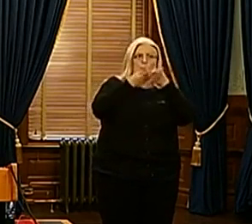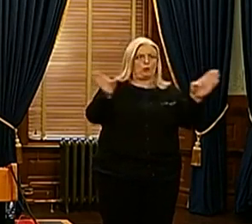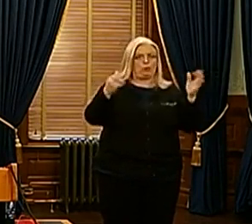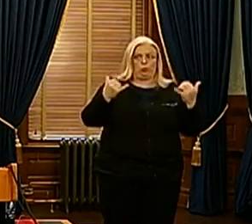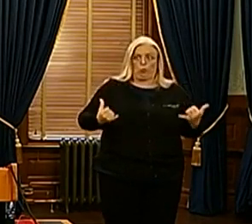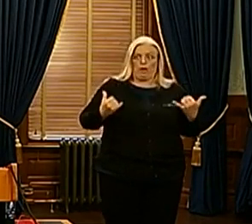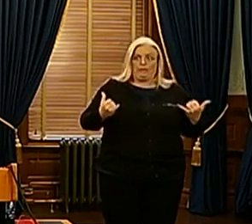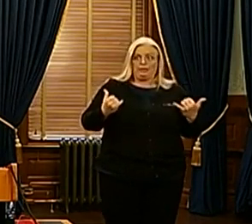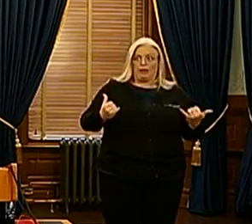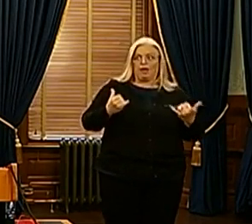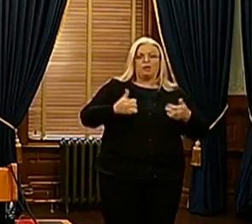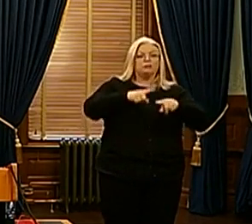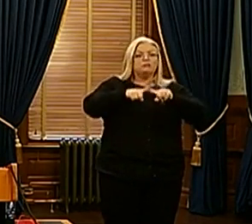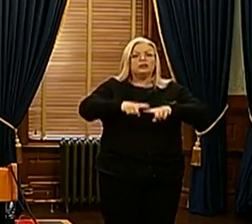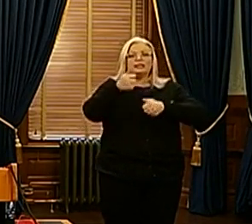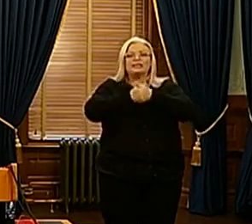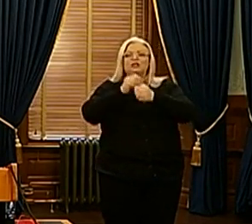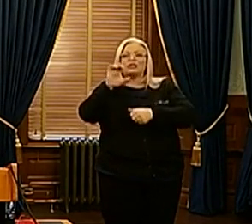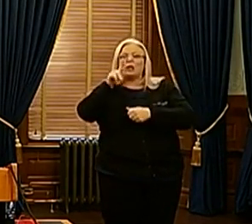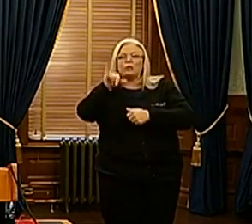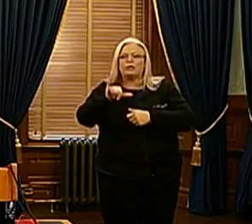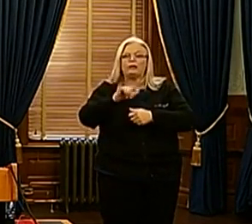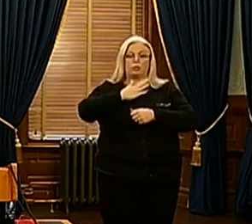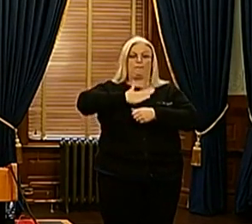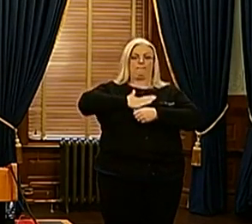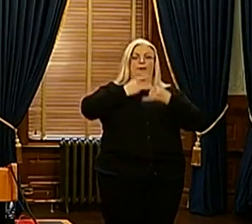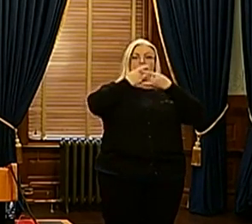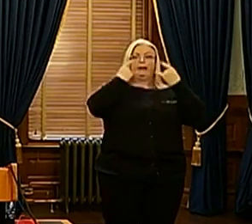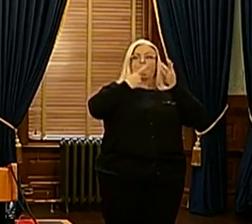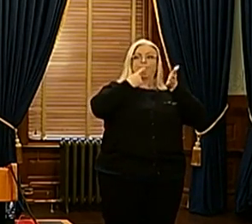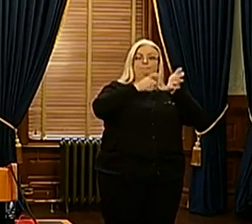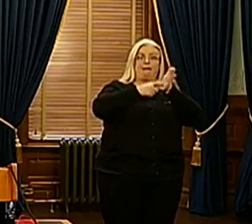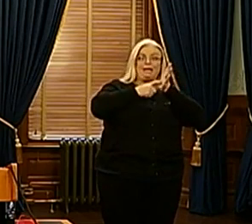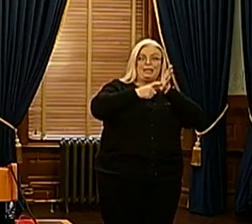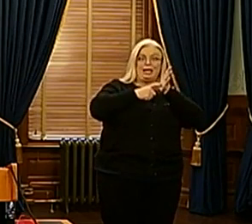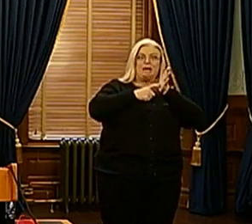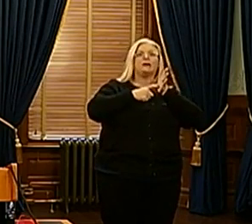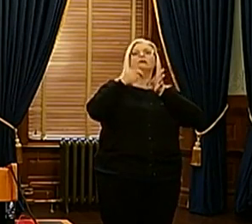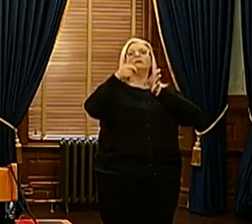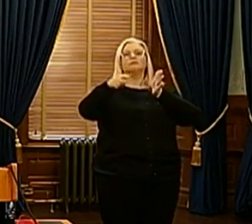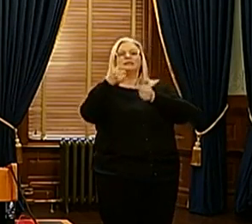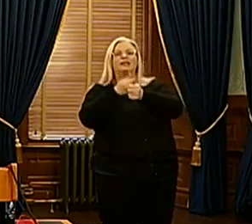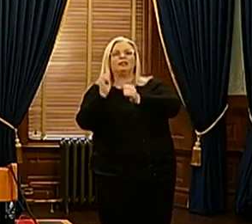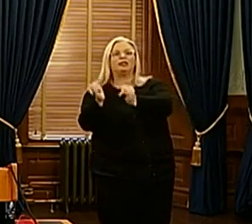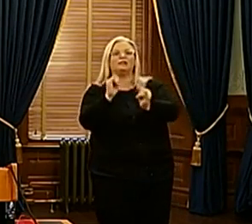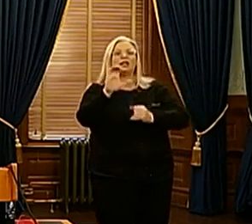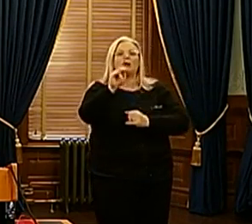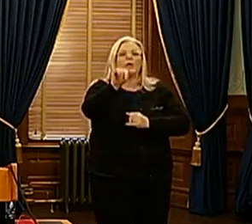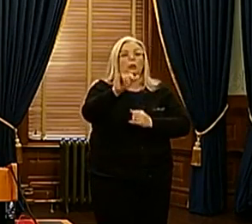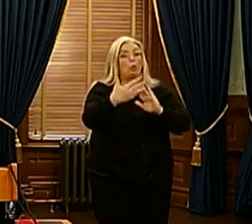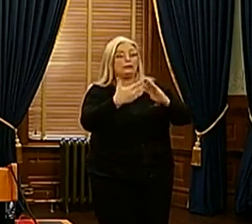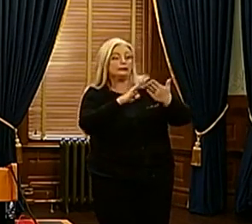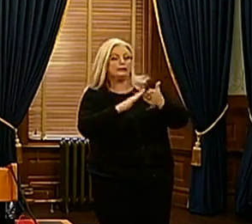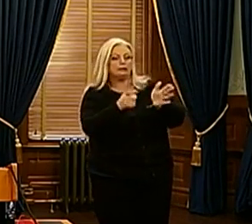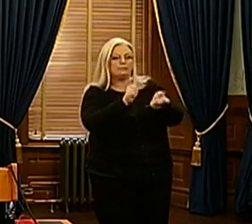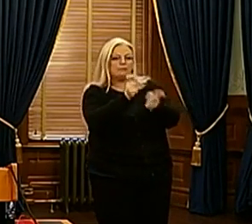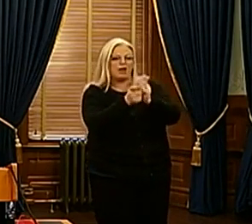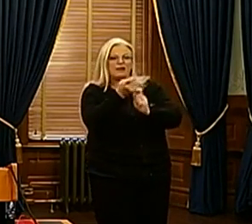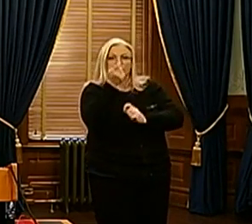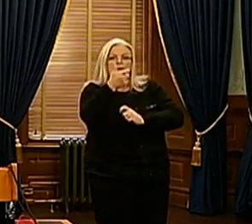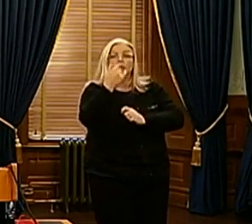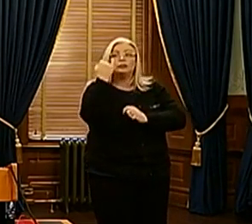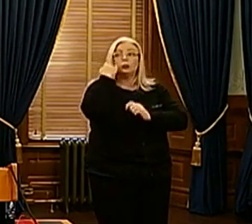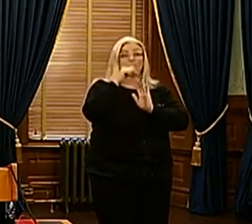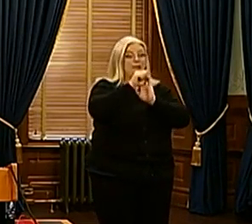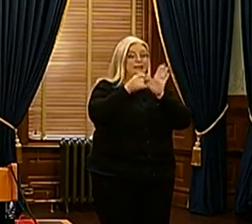that, you know, either counties modified mine somewhat or cities have imposed mask mandates. You know, if we were to